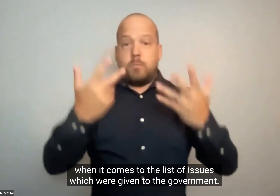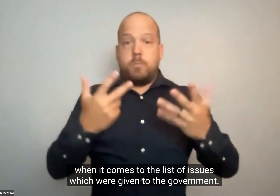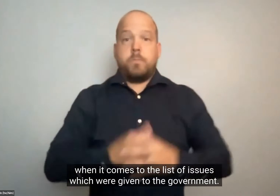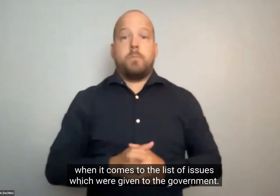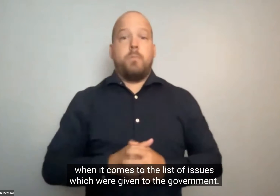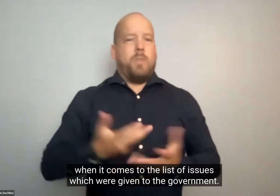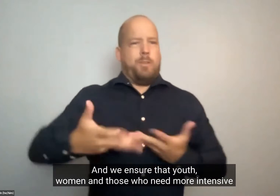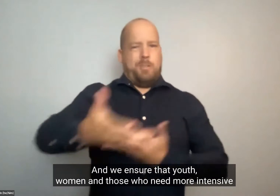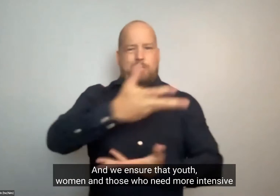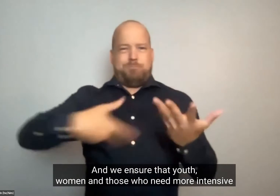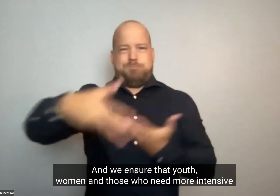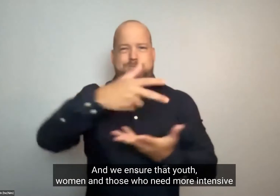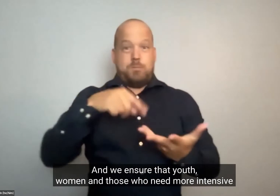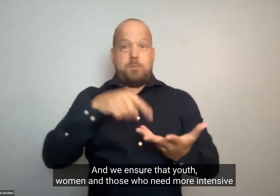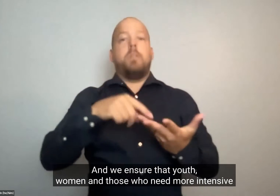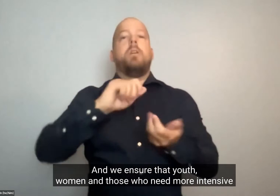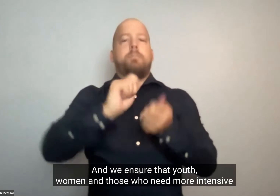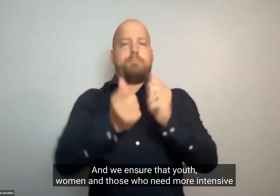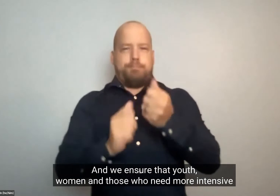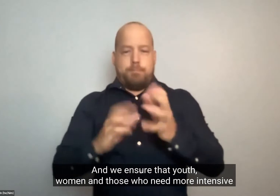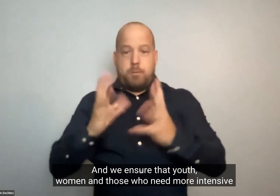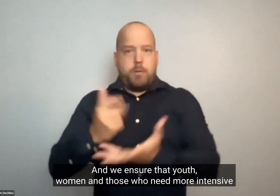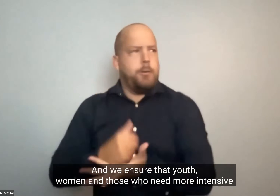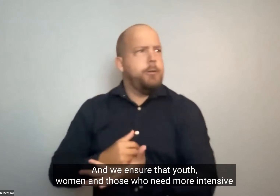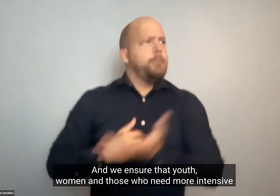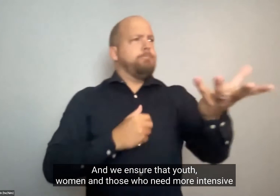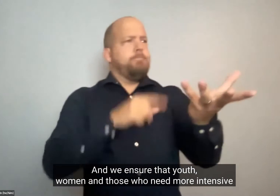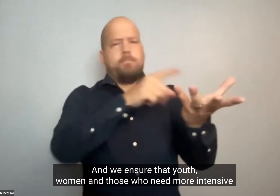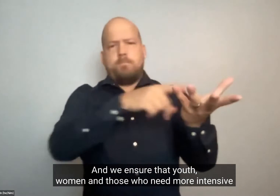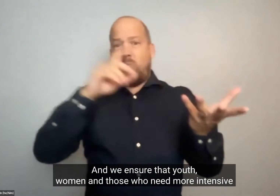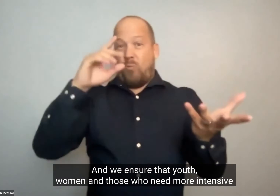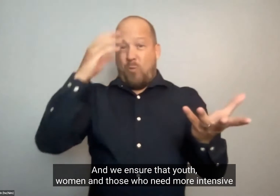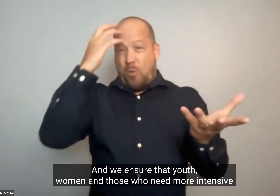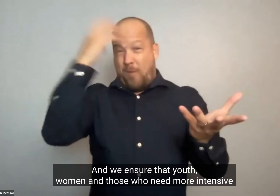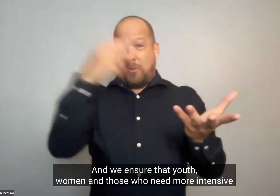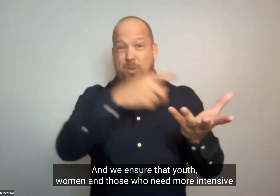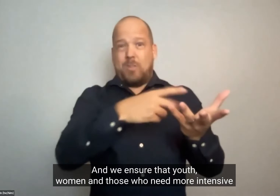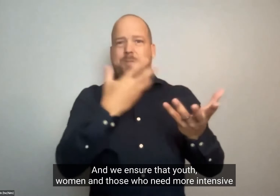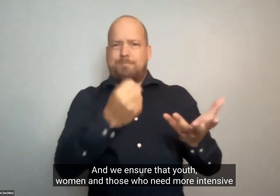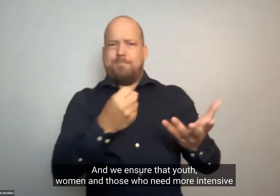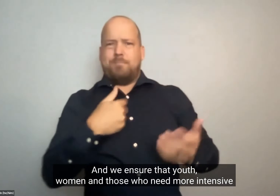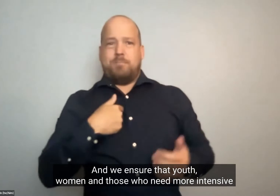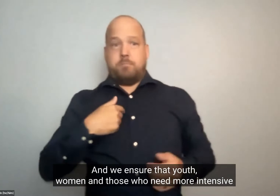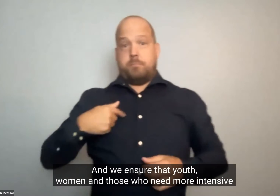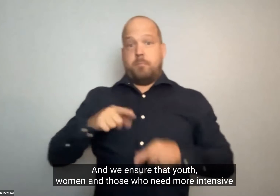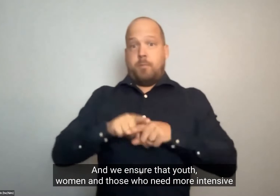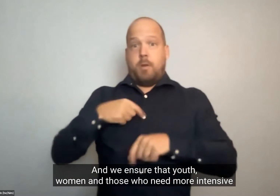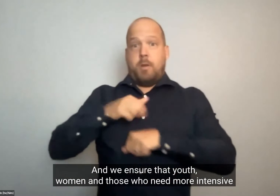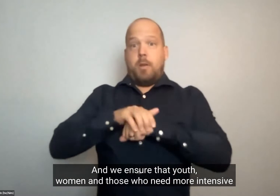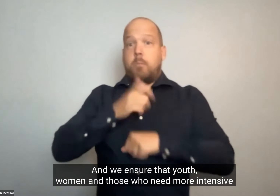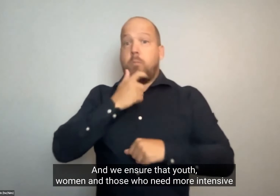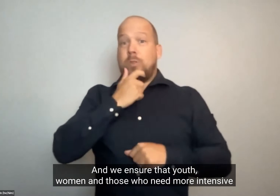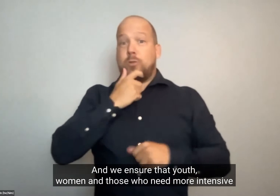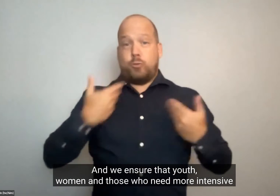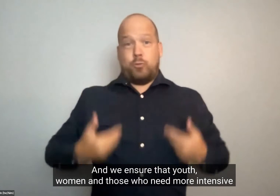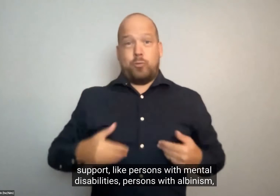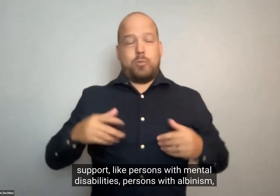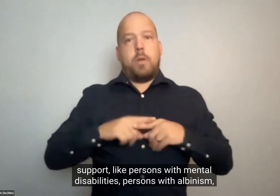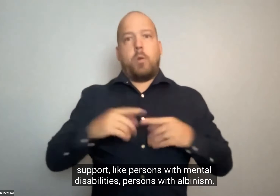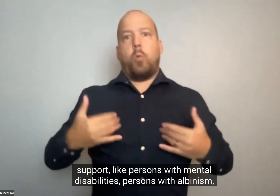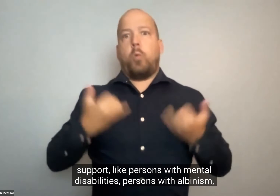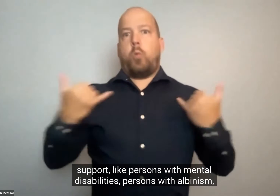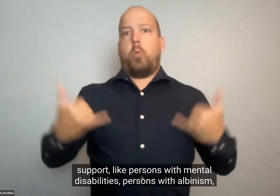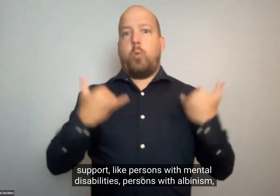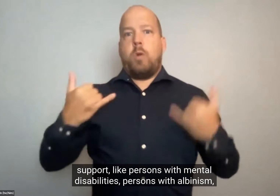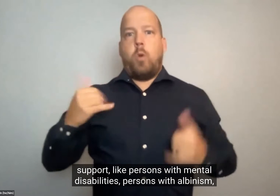the government. And we ensure that youth, women, and those who need more intensive